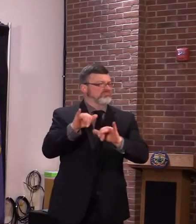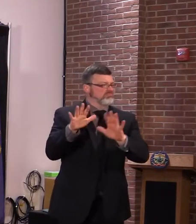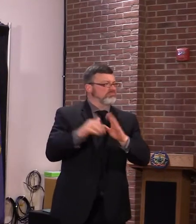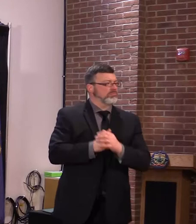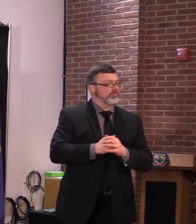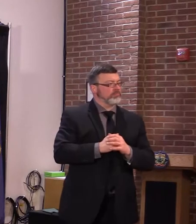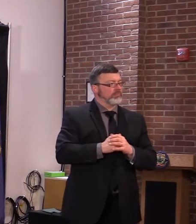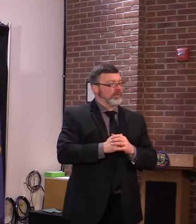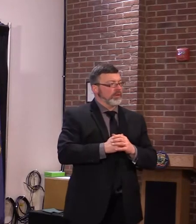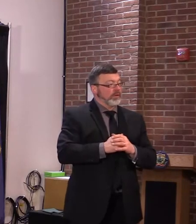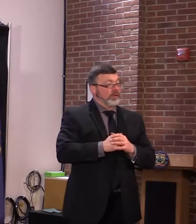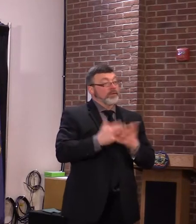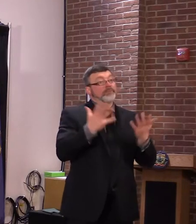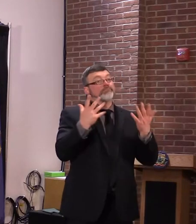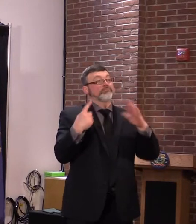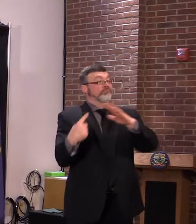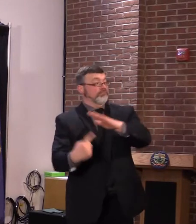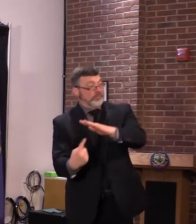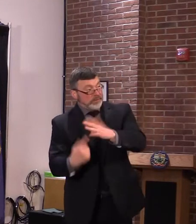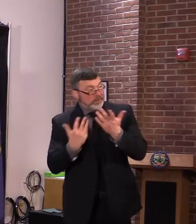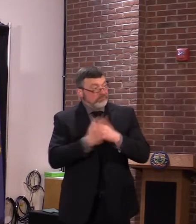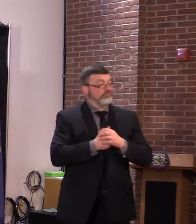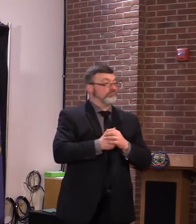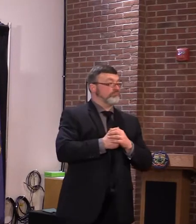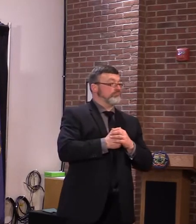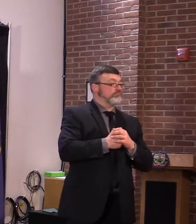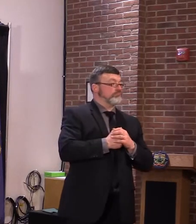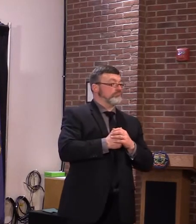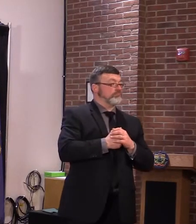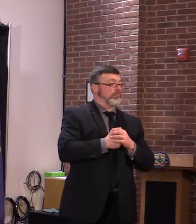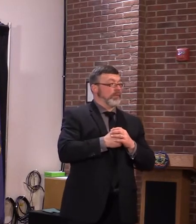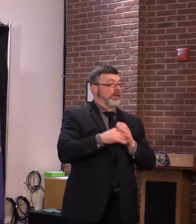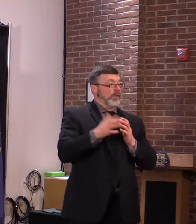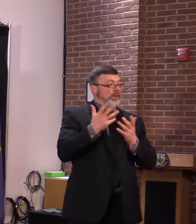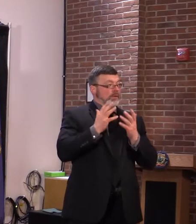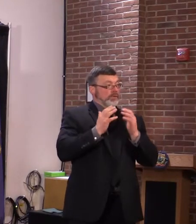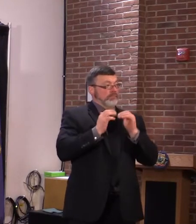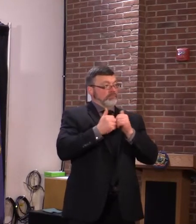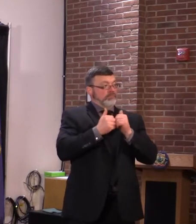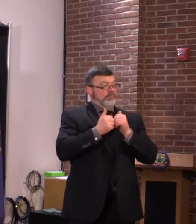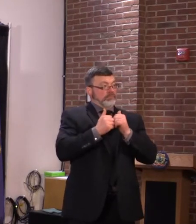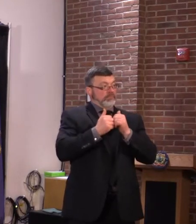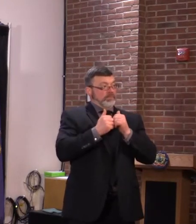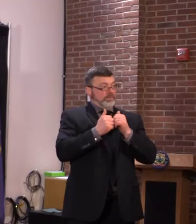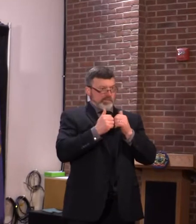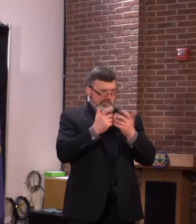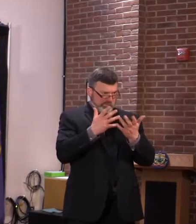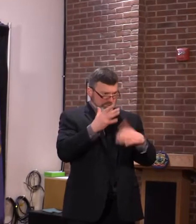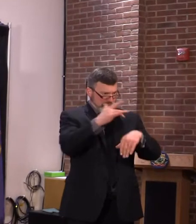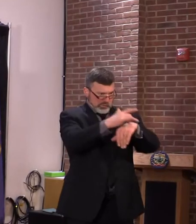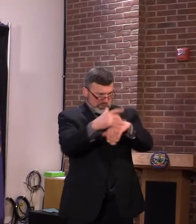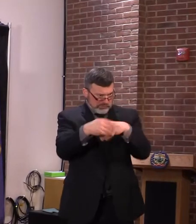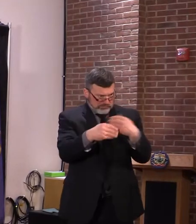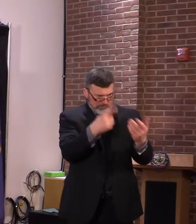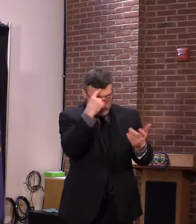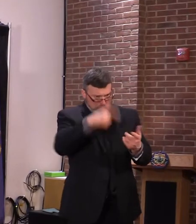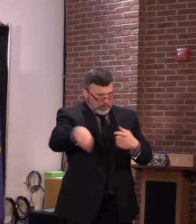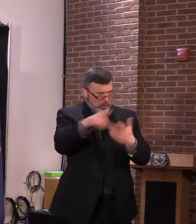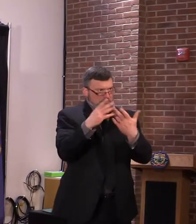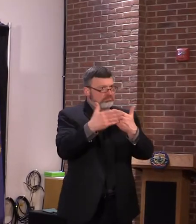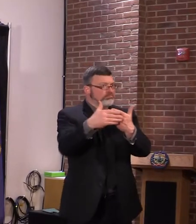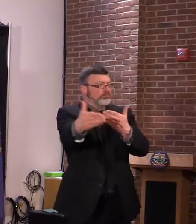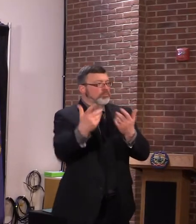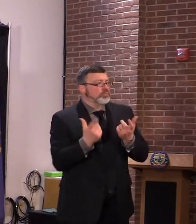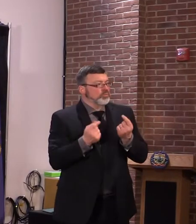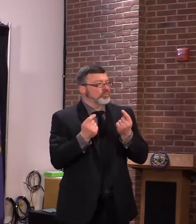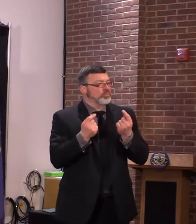require isolation? How are they provided for with hospital resources, PPE, staff